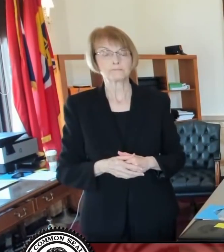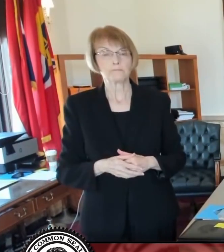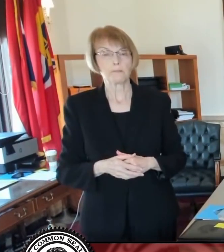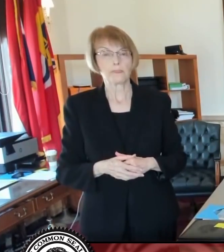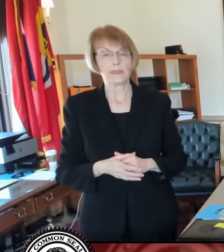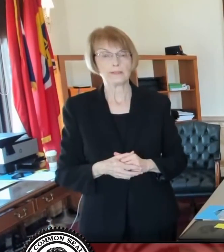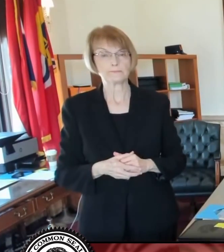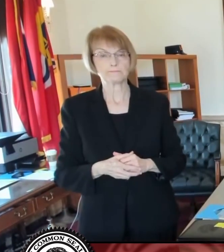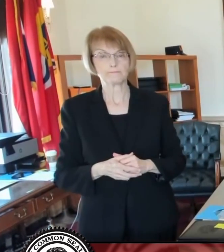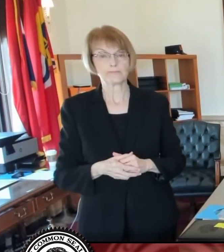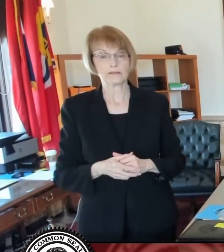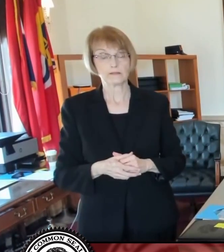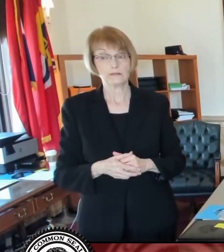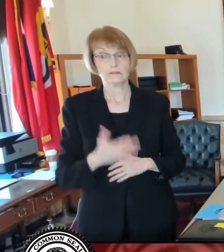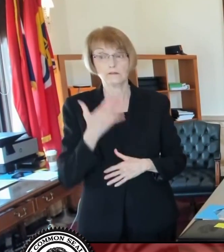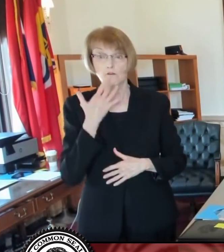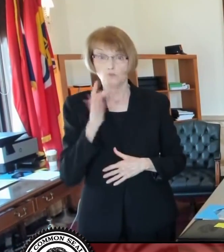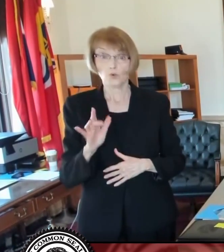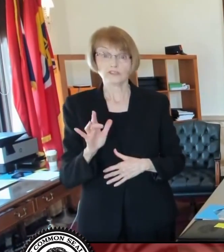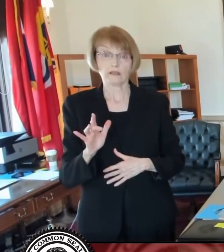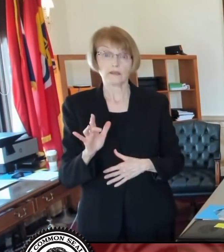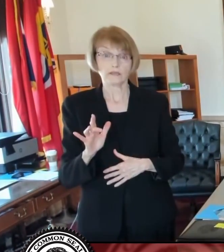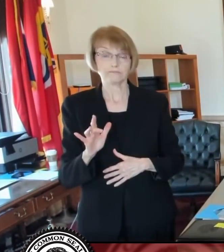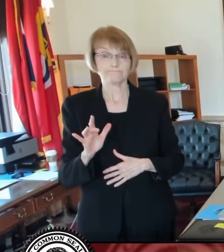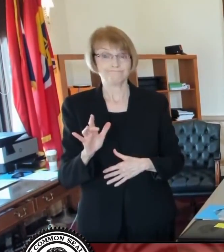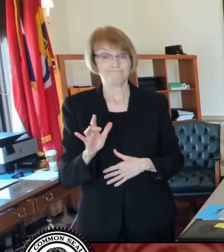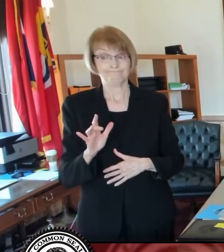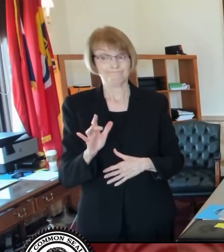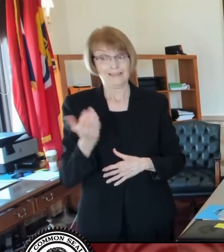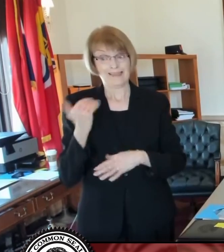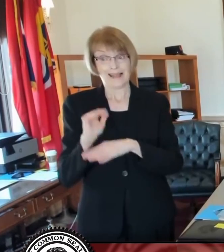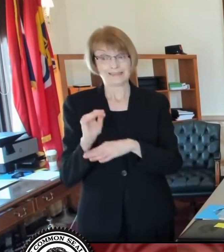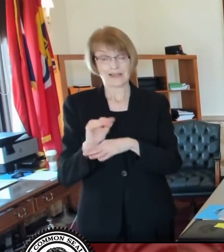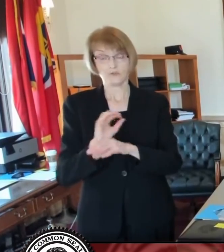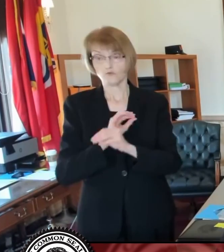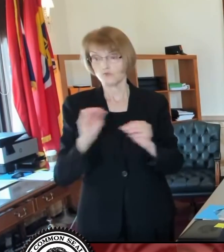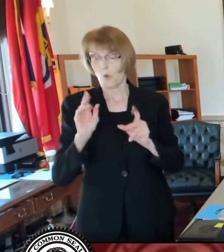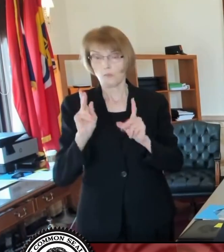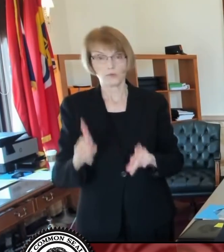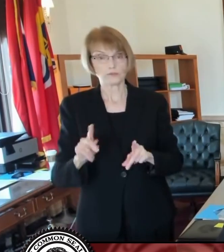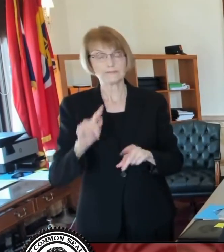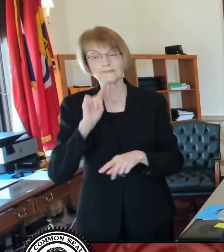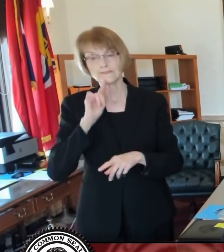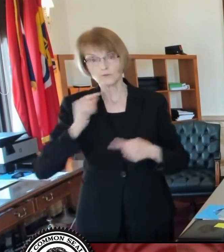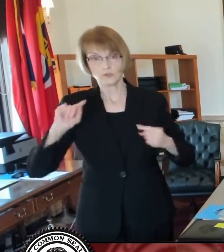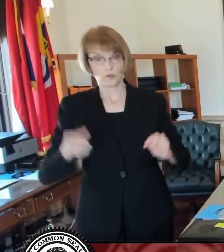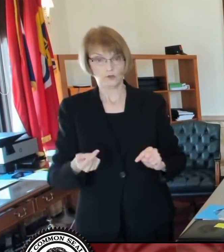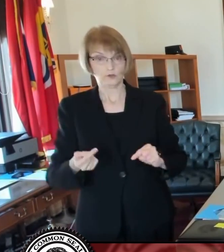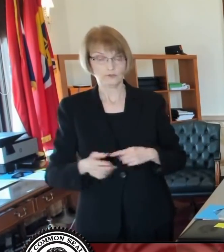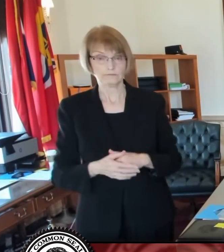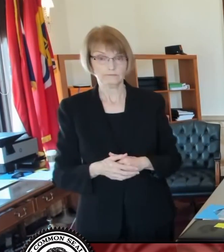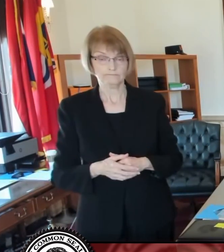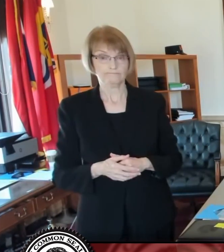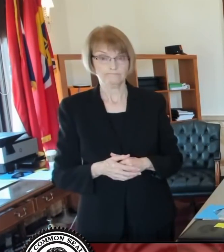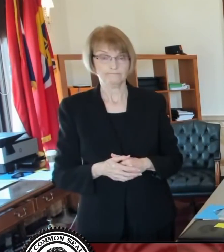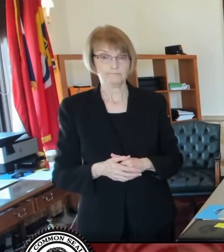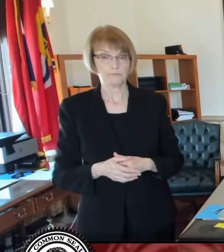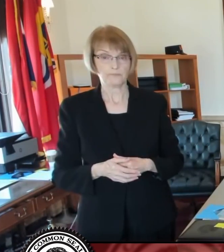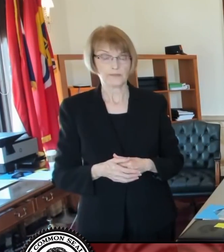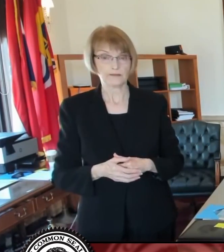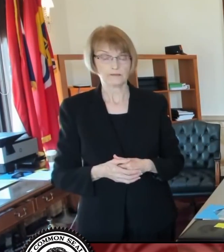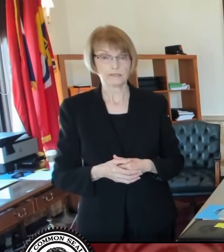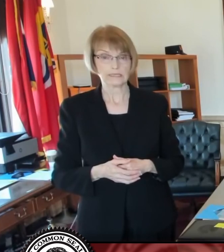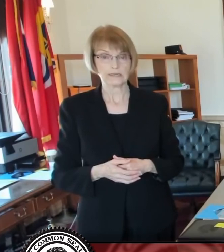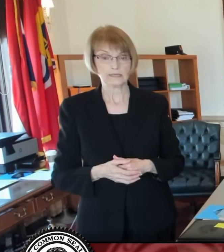So fortunately, no one was seriously hurt, and I